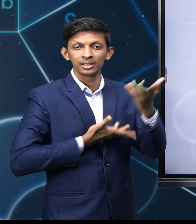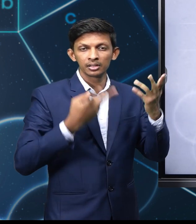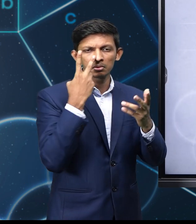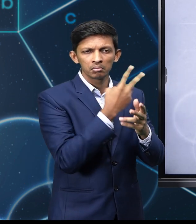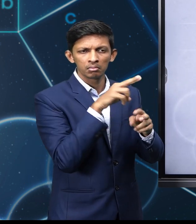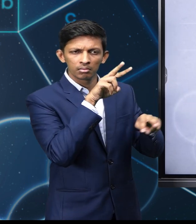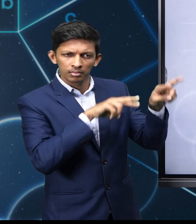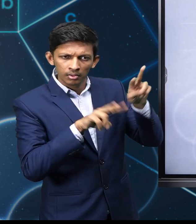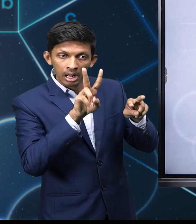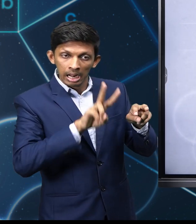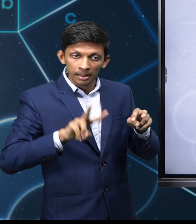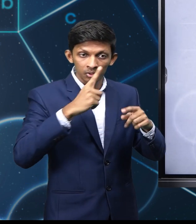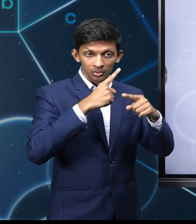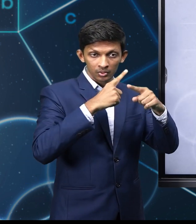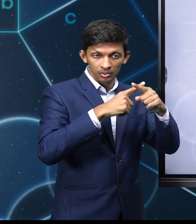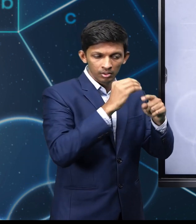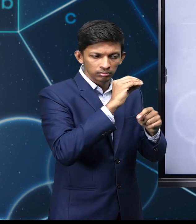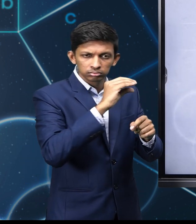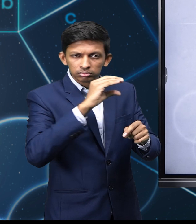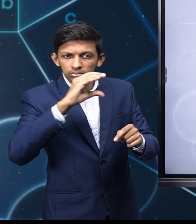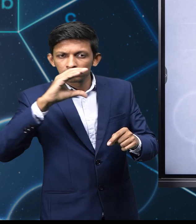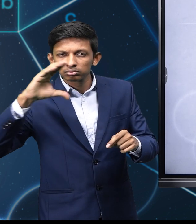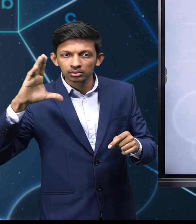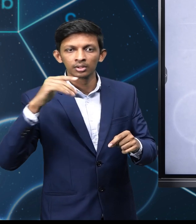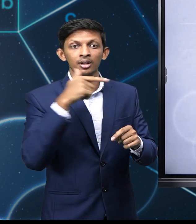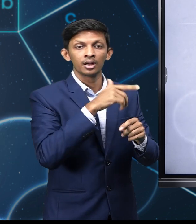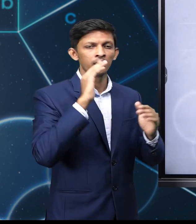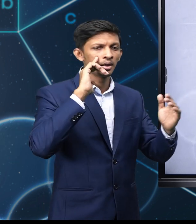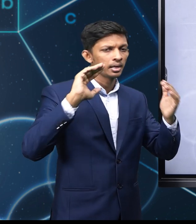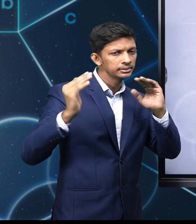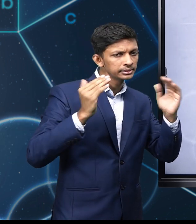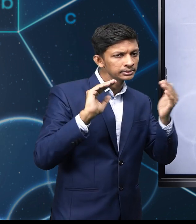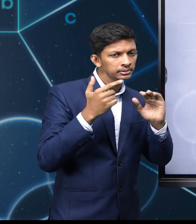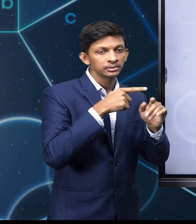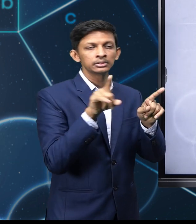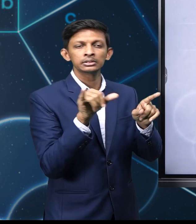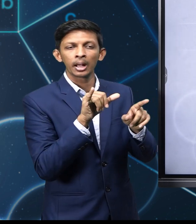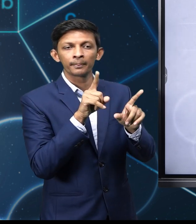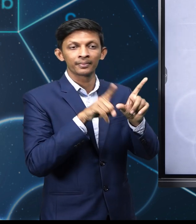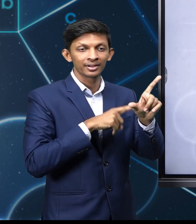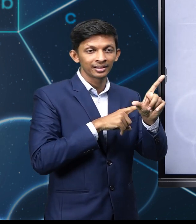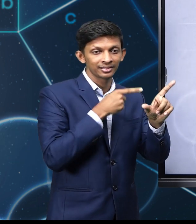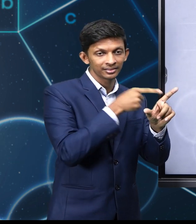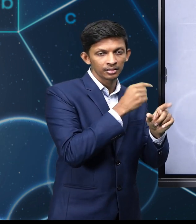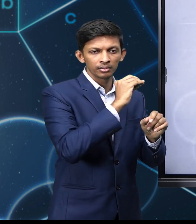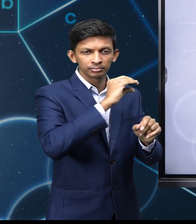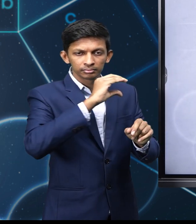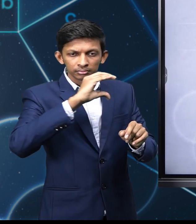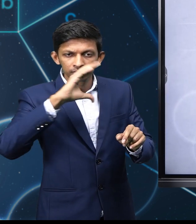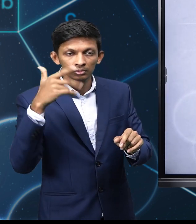we can observe that when the values of X increase, the corresponding values of Y also increase